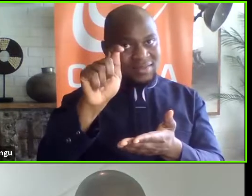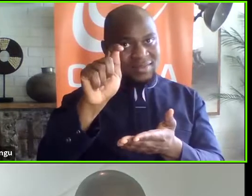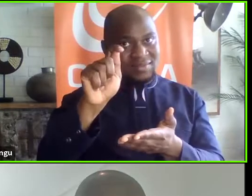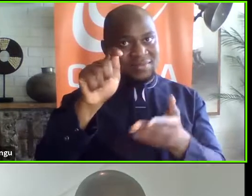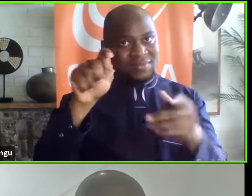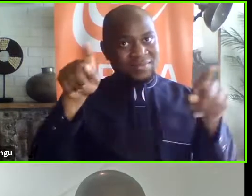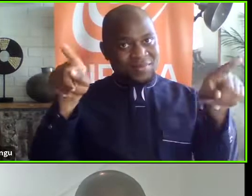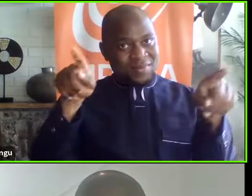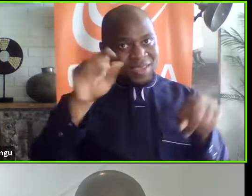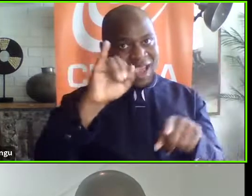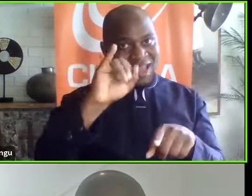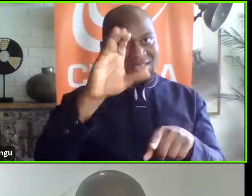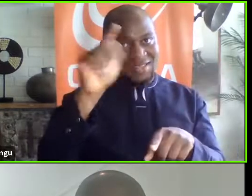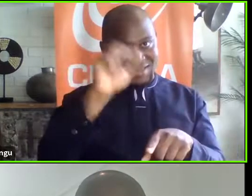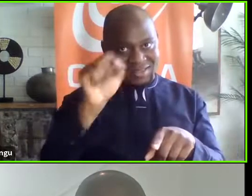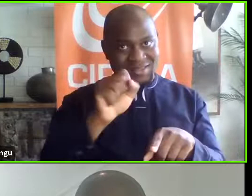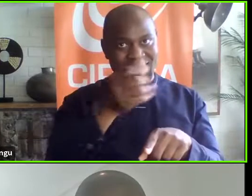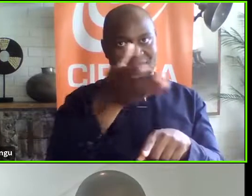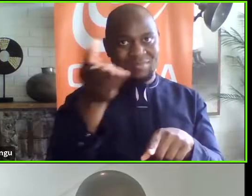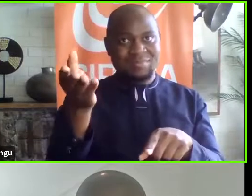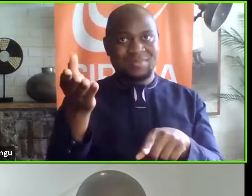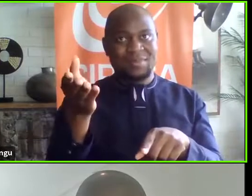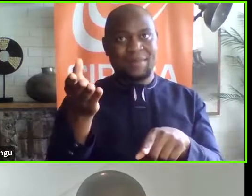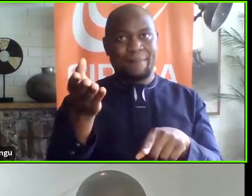use with